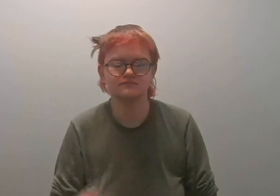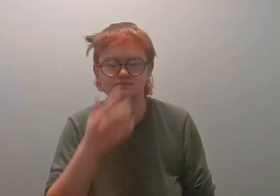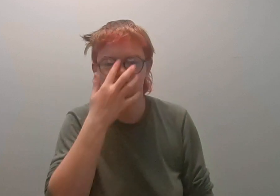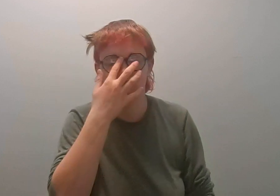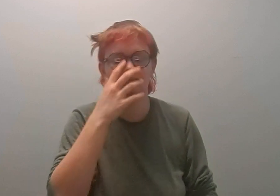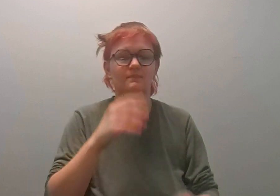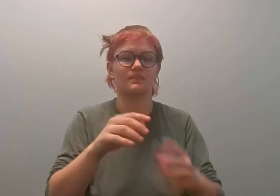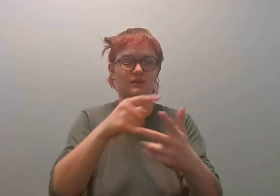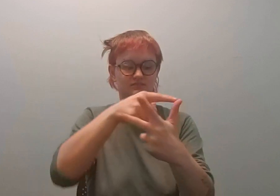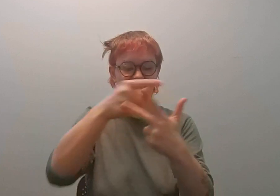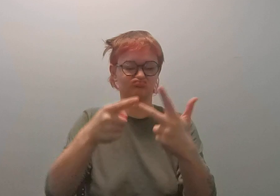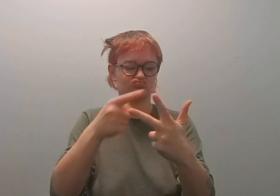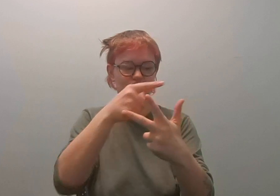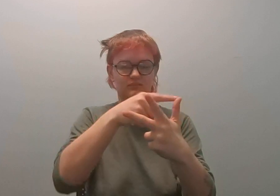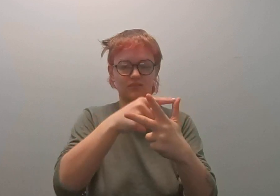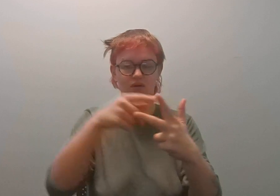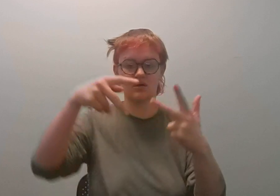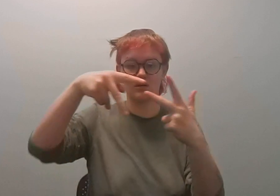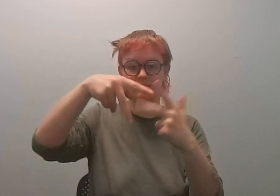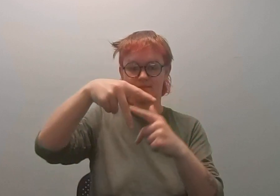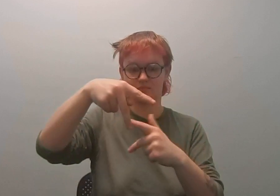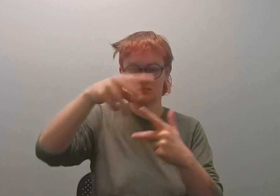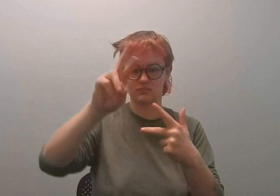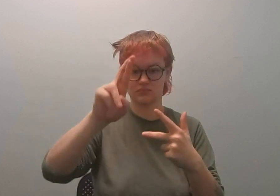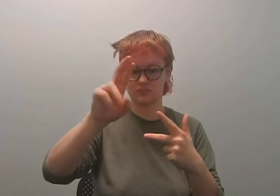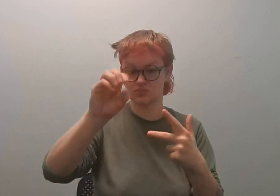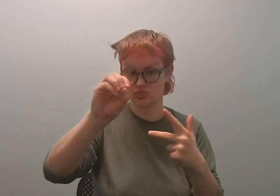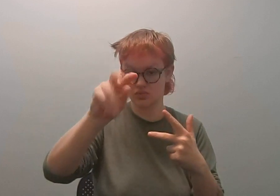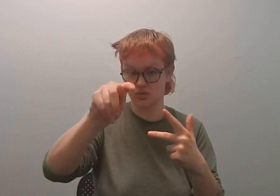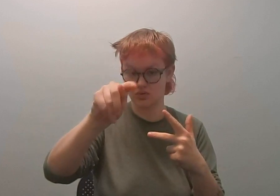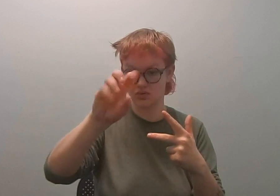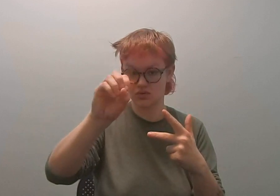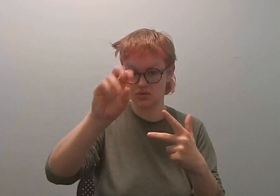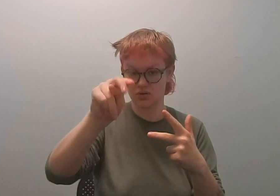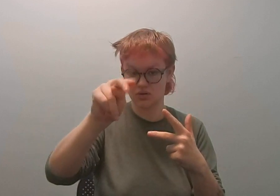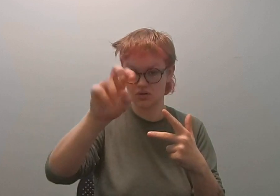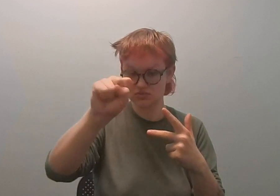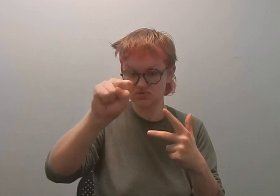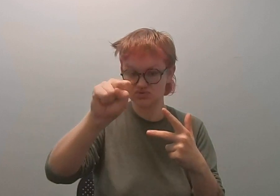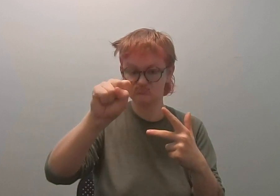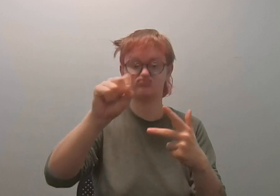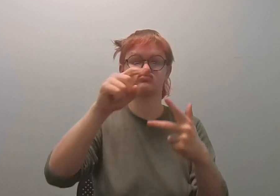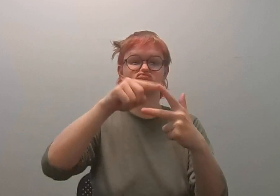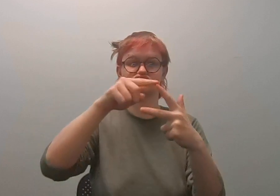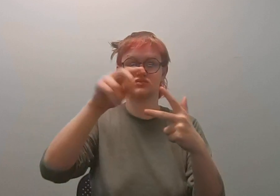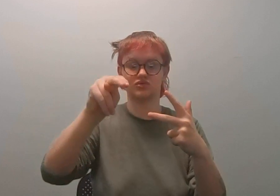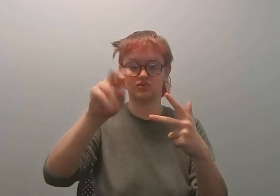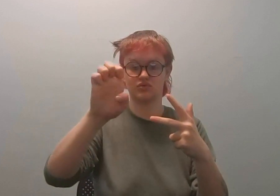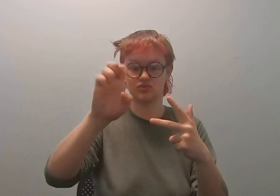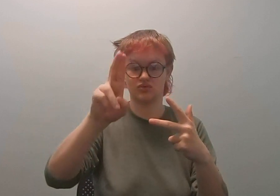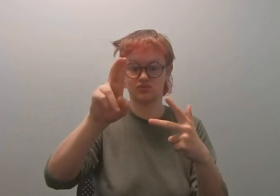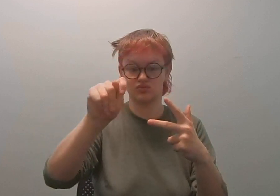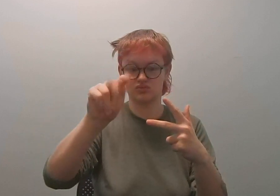electrons. Let's take a look at this simplified diagram to learn more about these subatomic particles and the structure of an